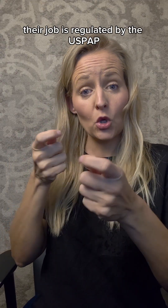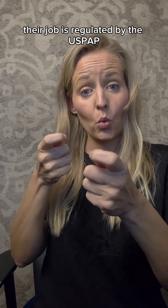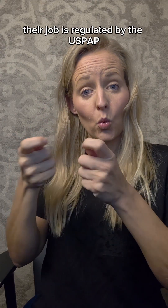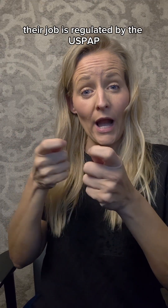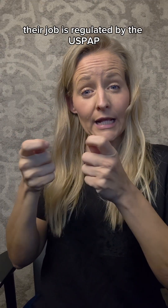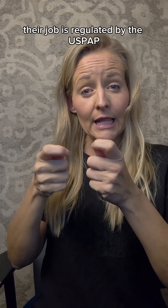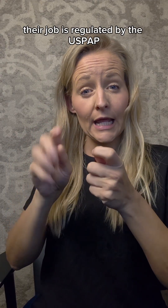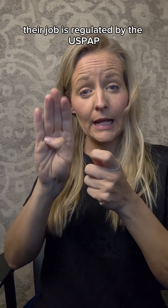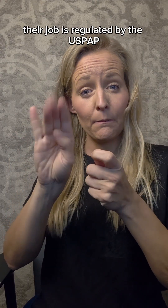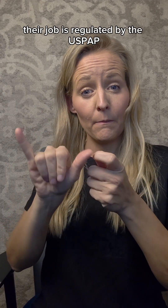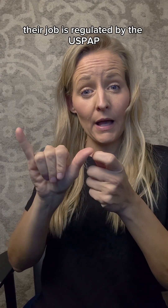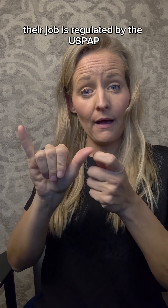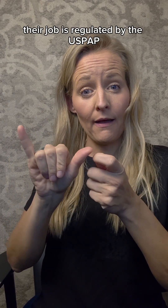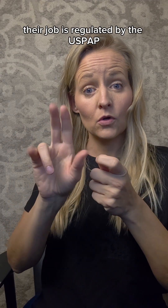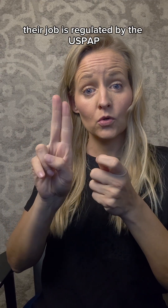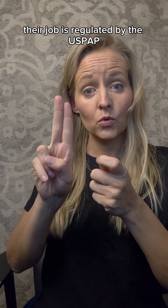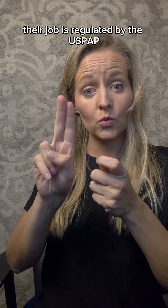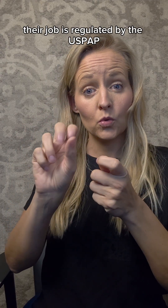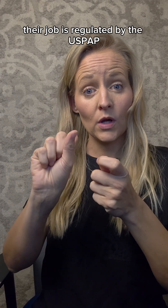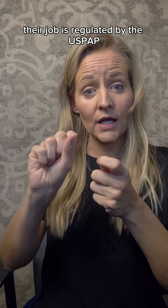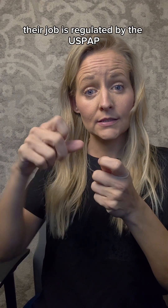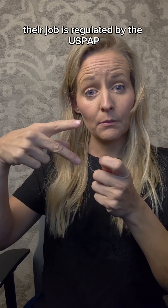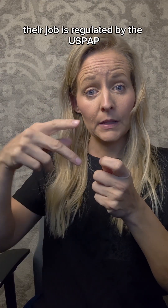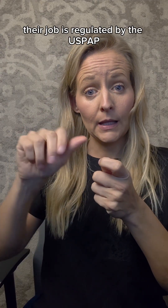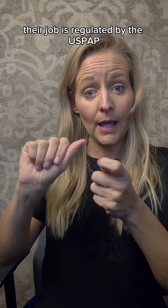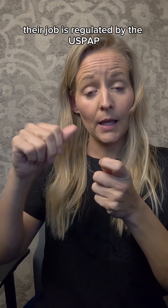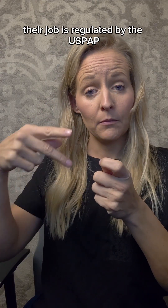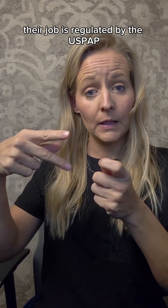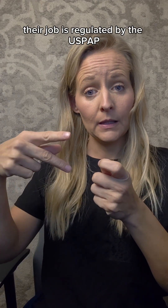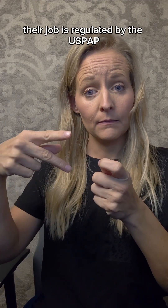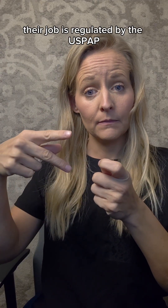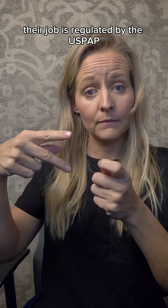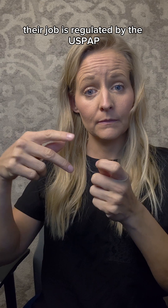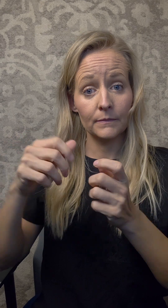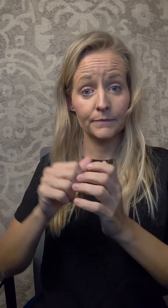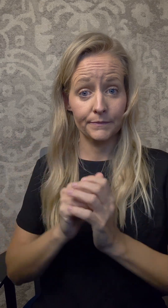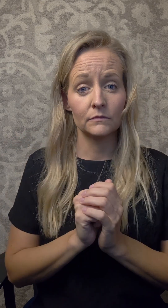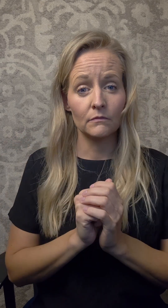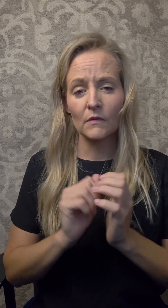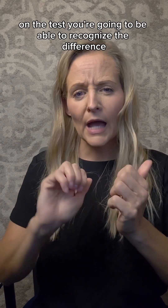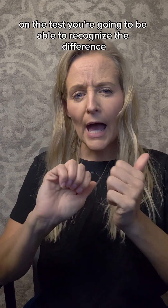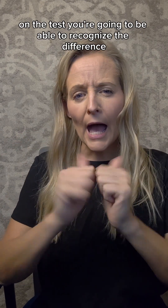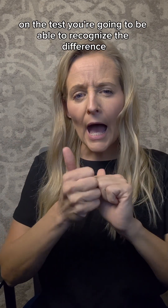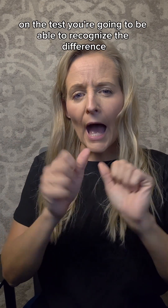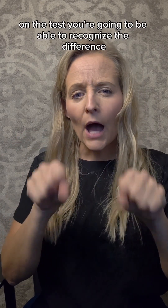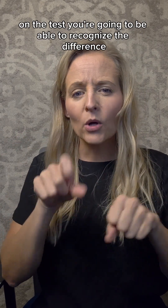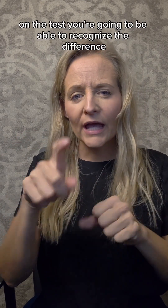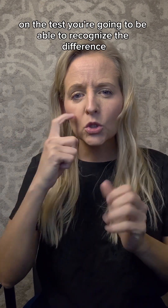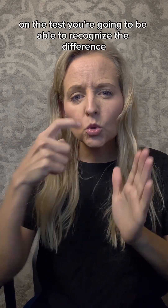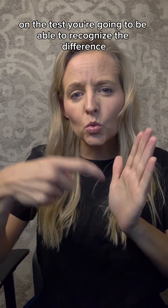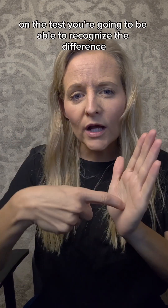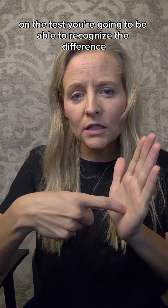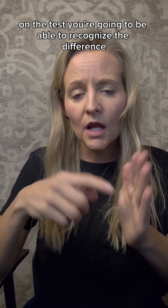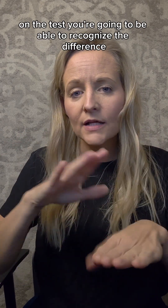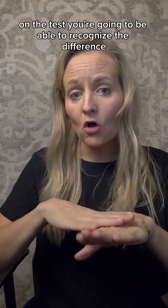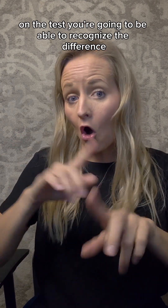is regulated by the USPAP. On the test, you're going to be able